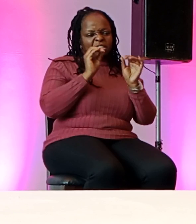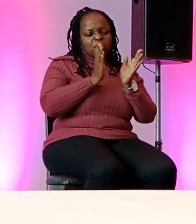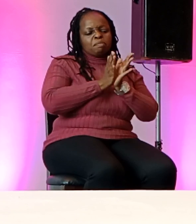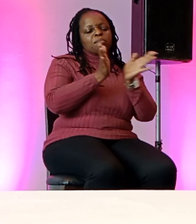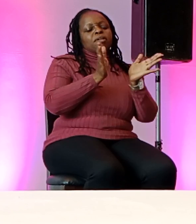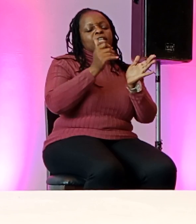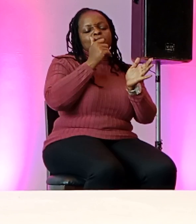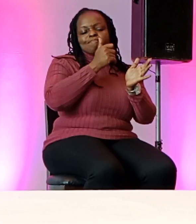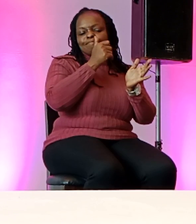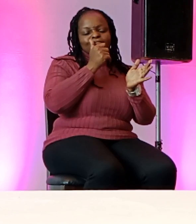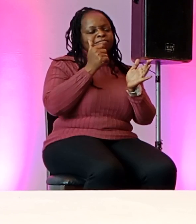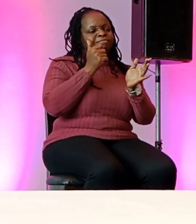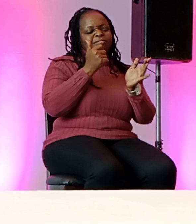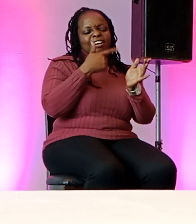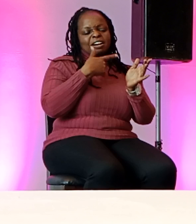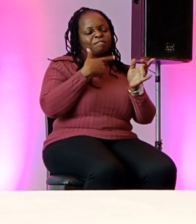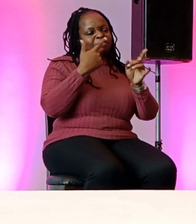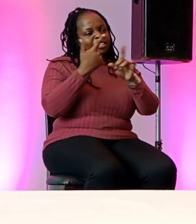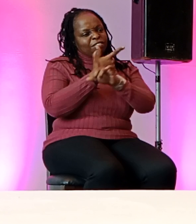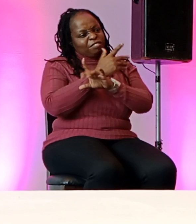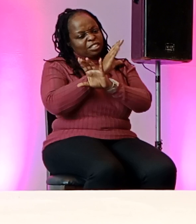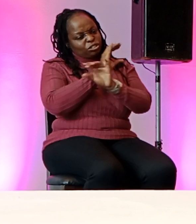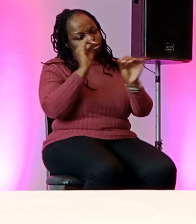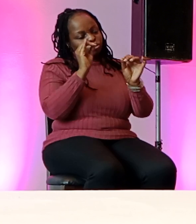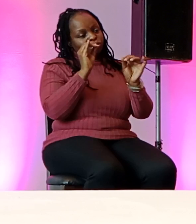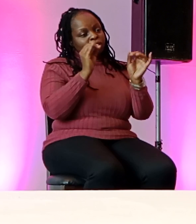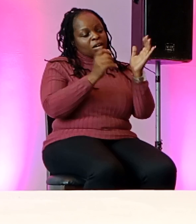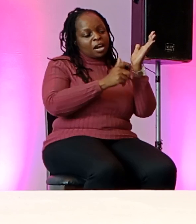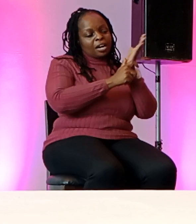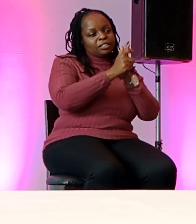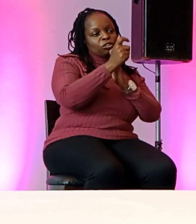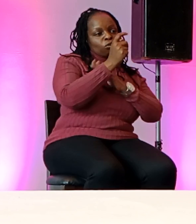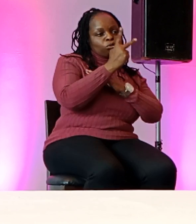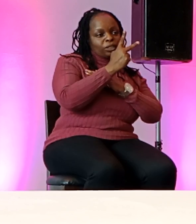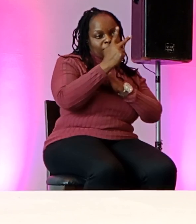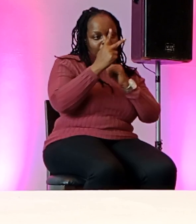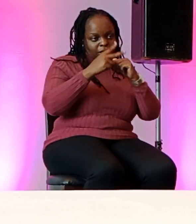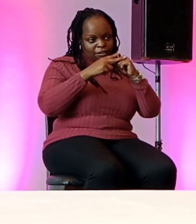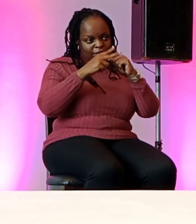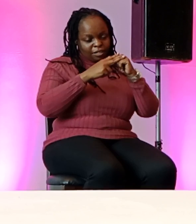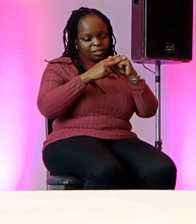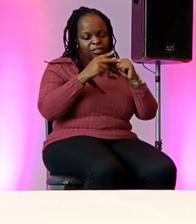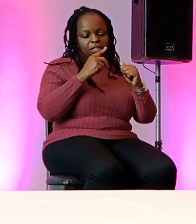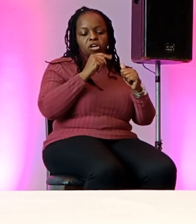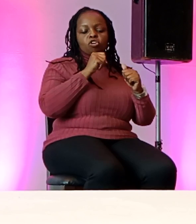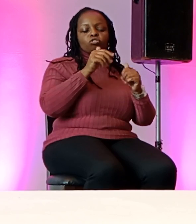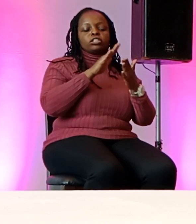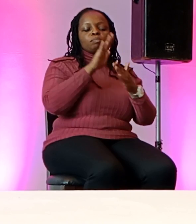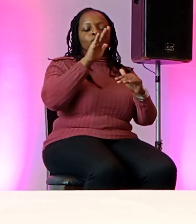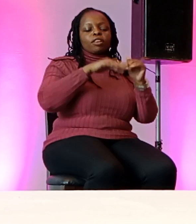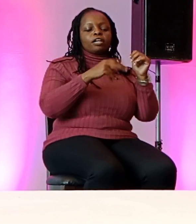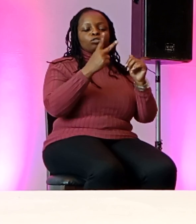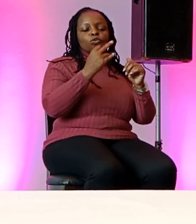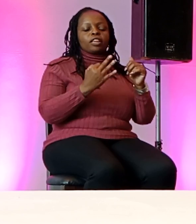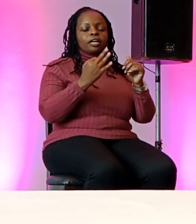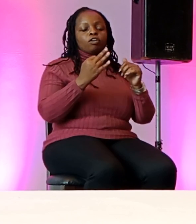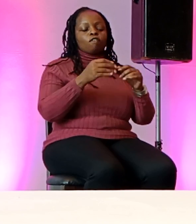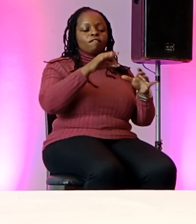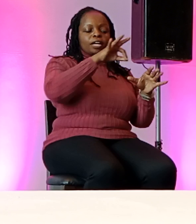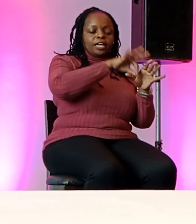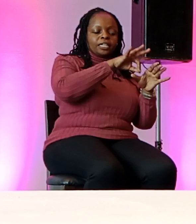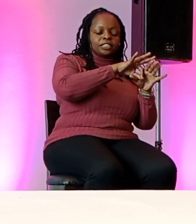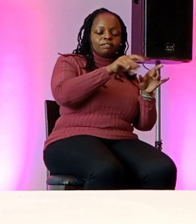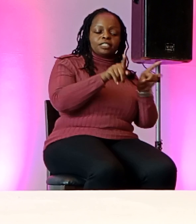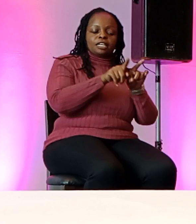doesn't distinguish. Article 27 just says, not more than 2/3 of elective and